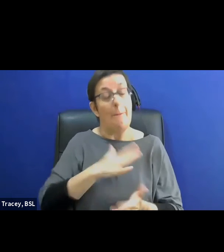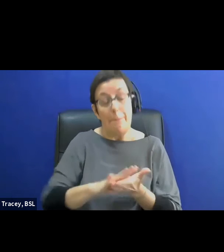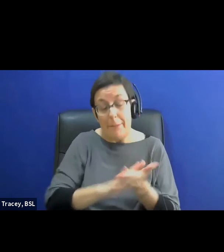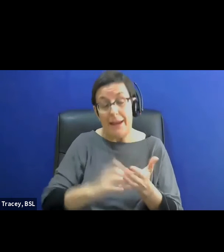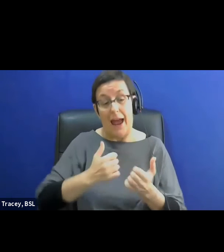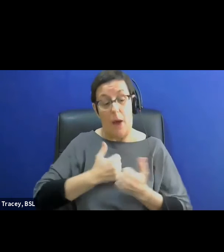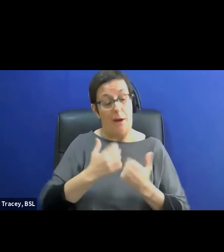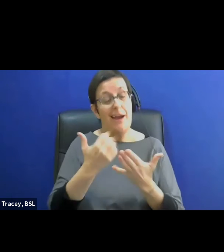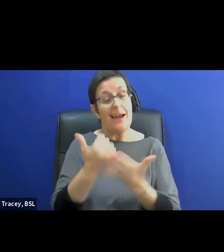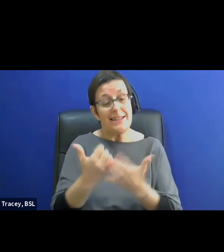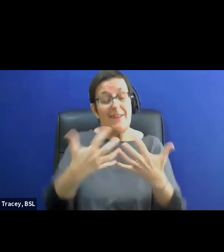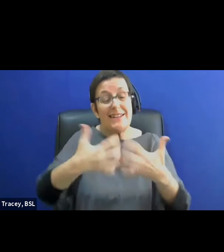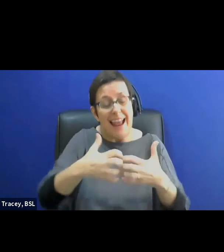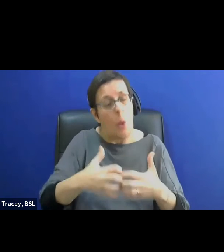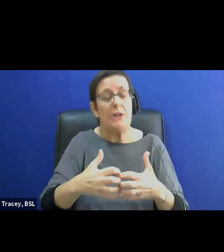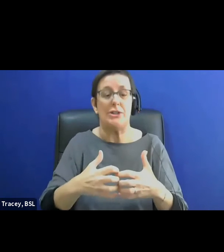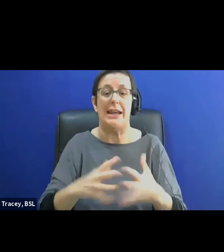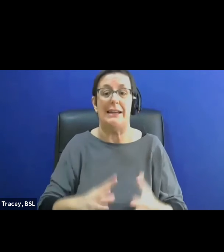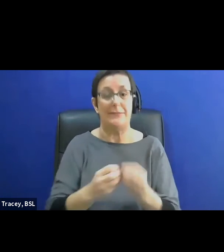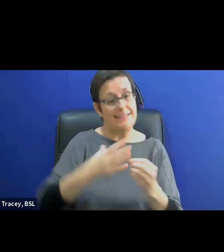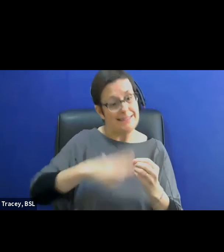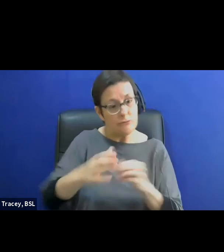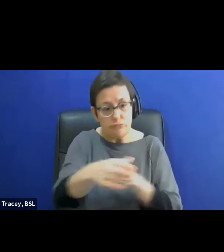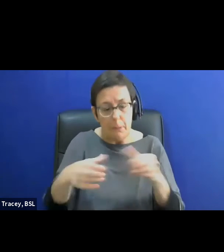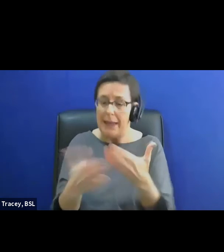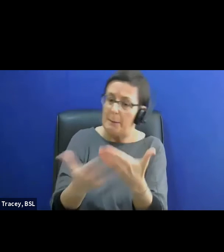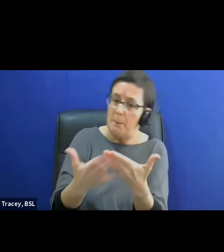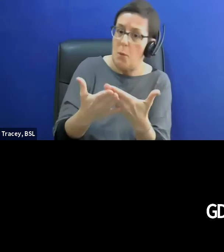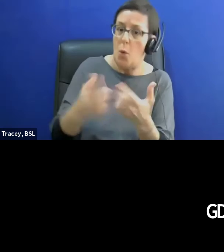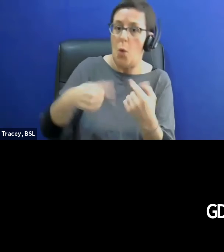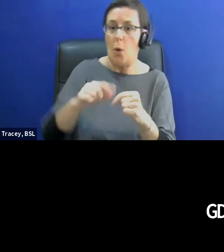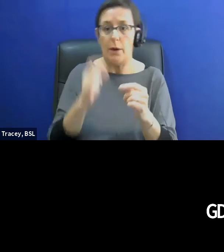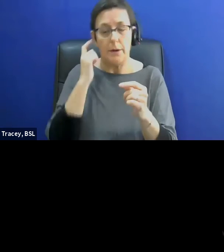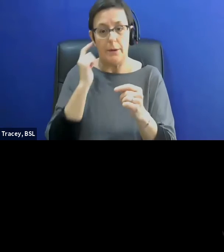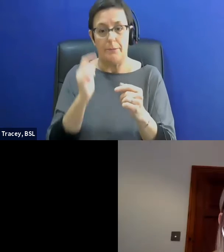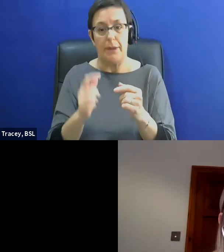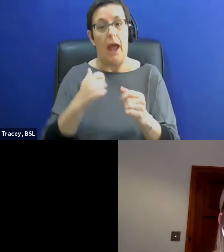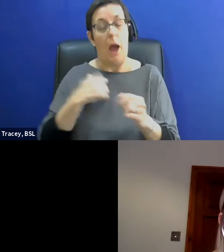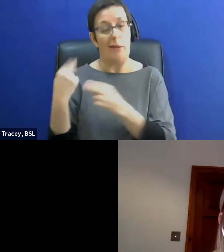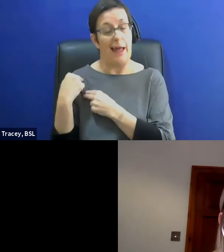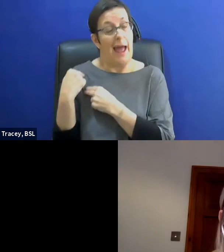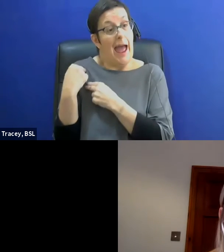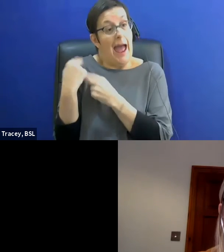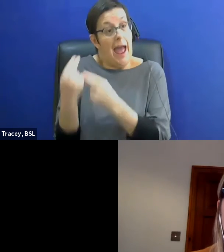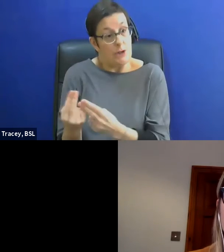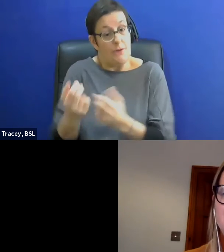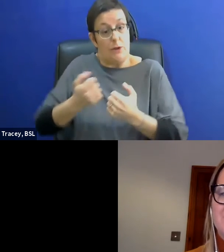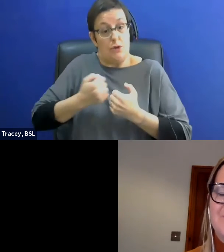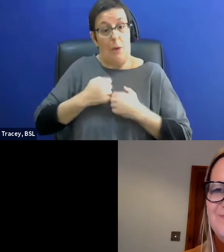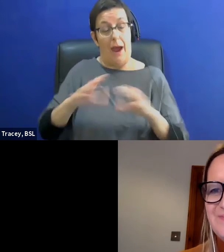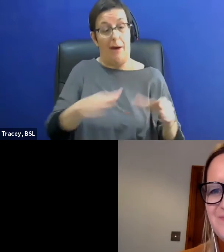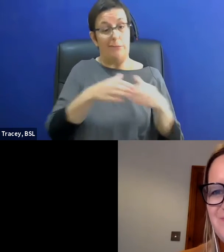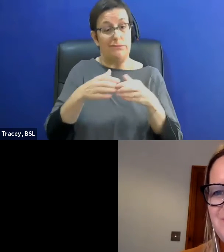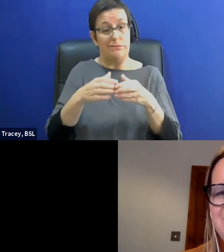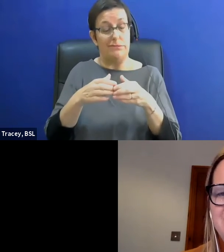replacement. And I'll now hand over to our team in Mongolia, who want to talk a bit more about the accessibility challenges in Ulaanbaatar